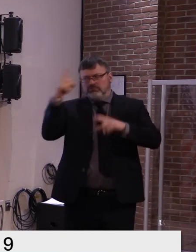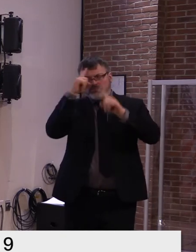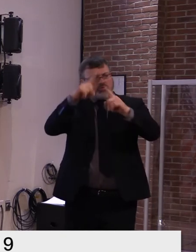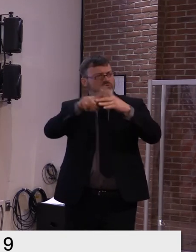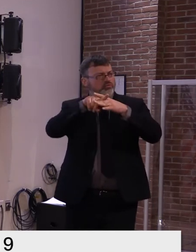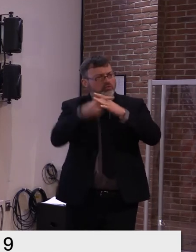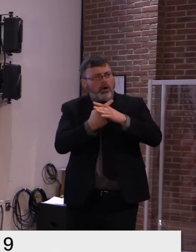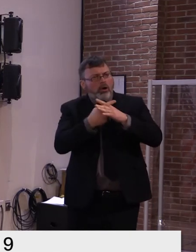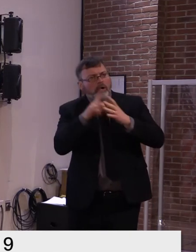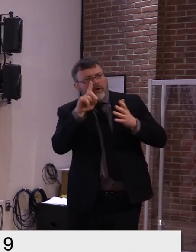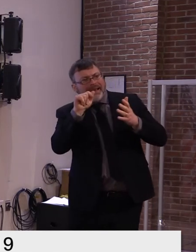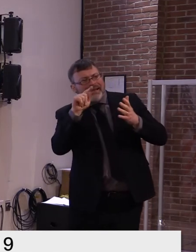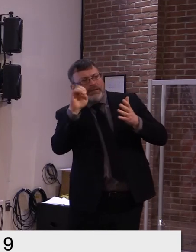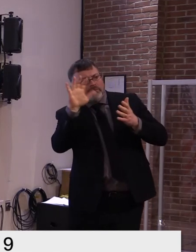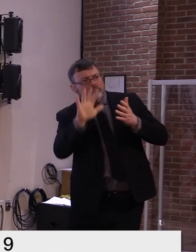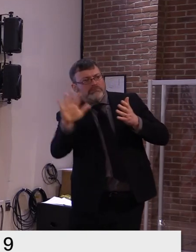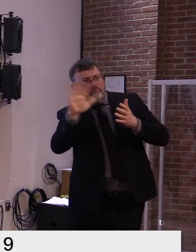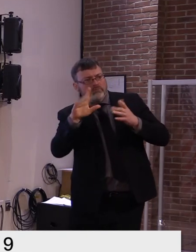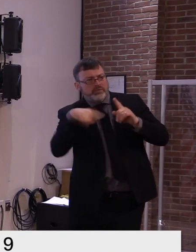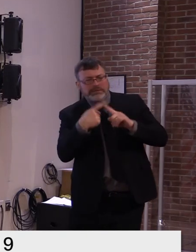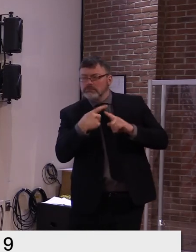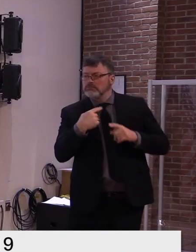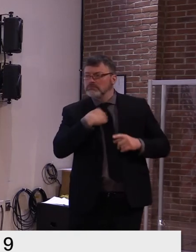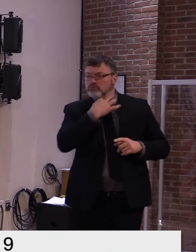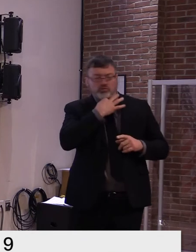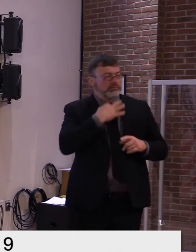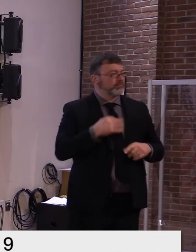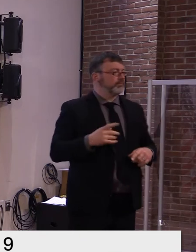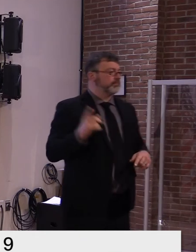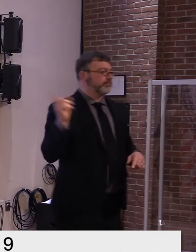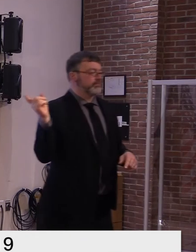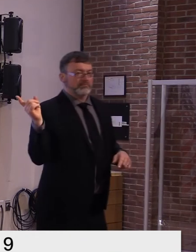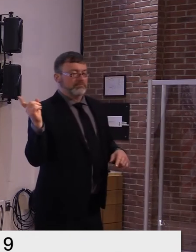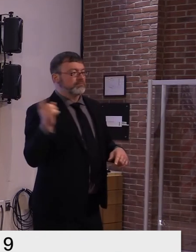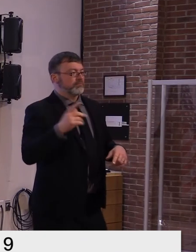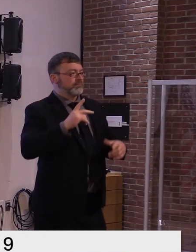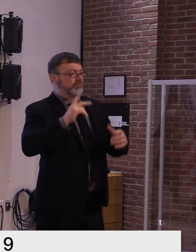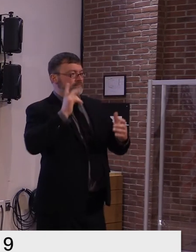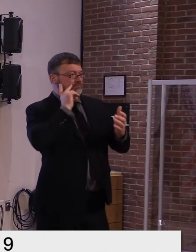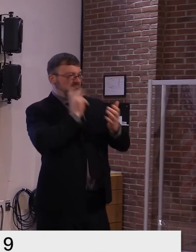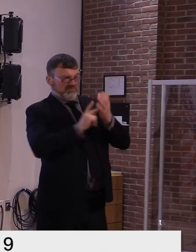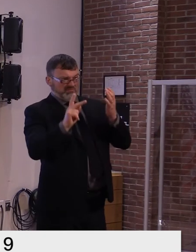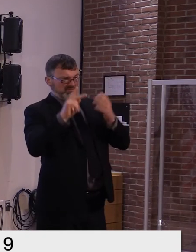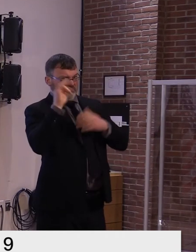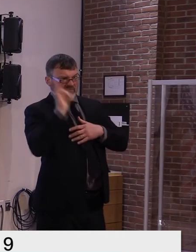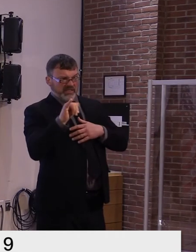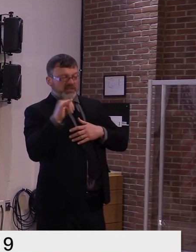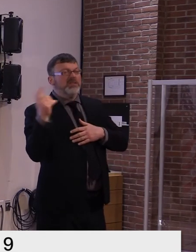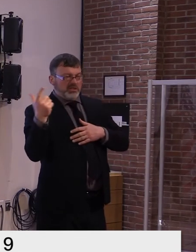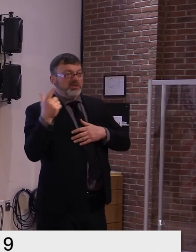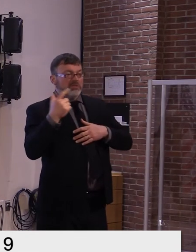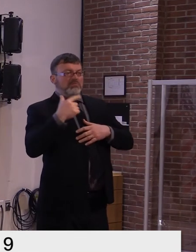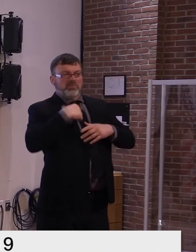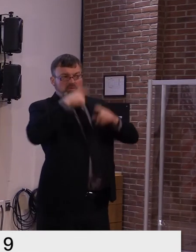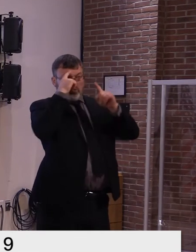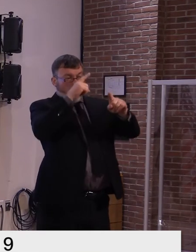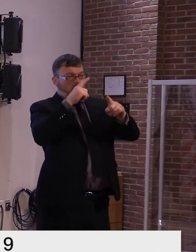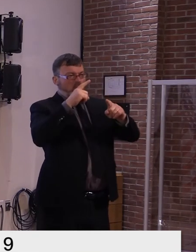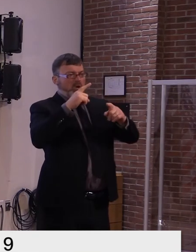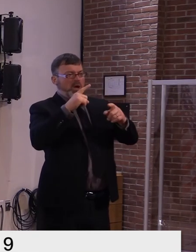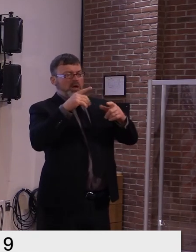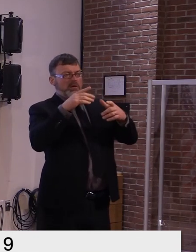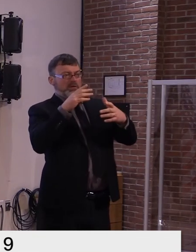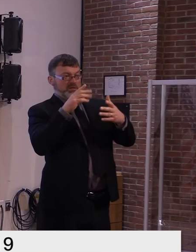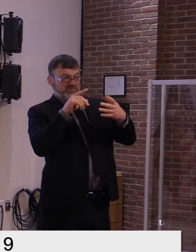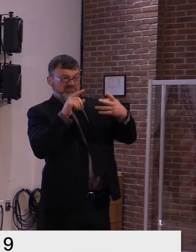The end of the month is probably a good sort of to put a pin into that